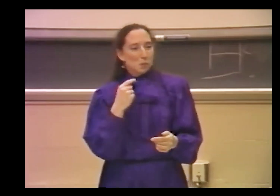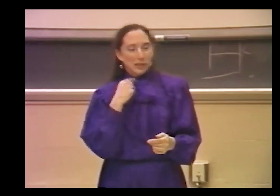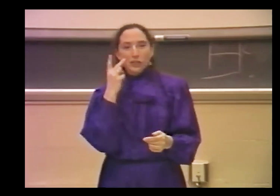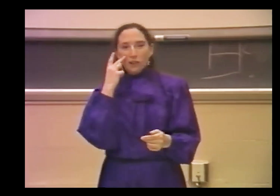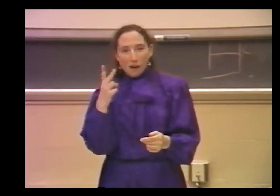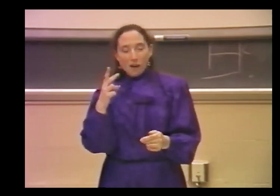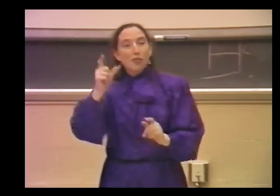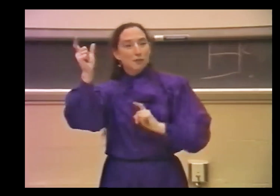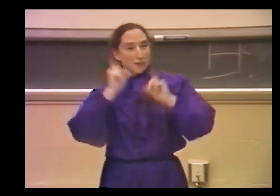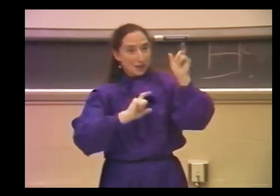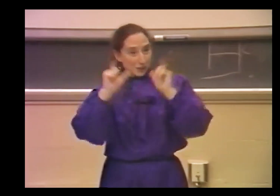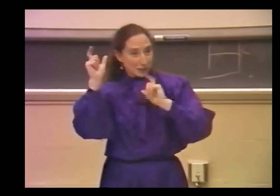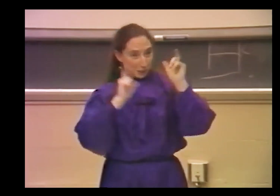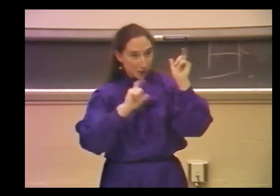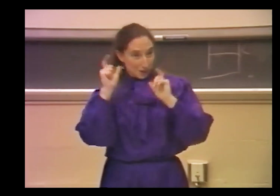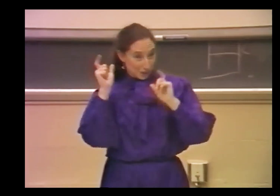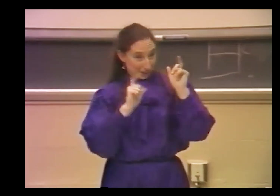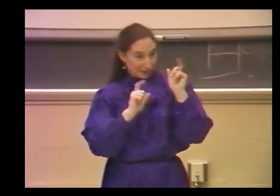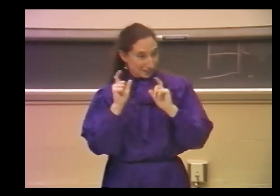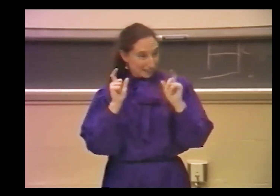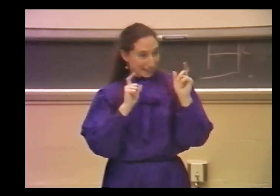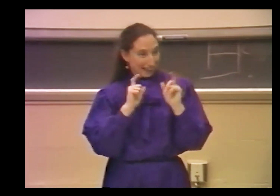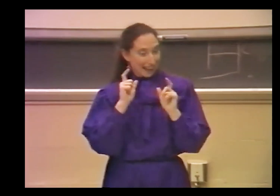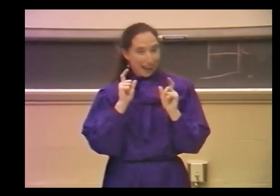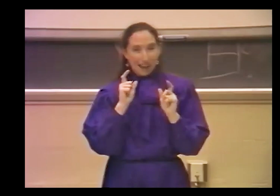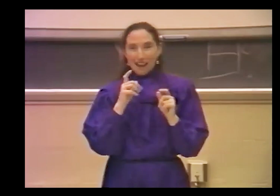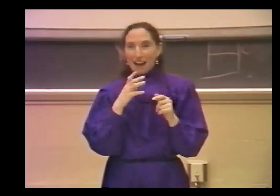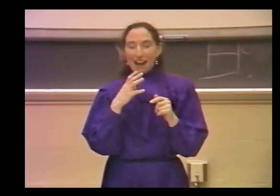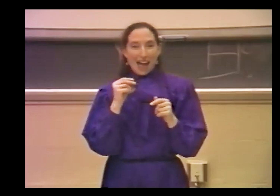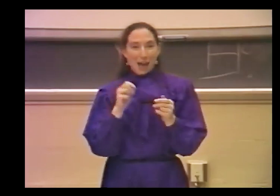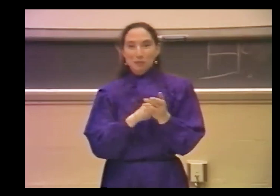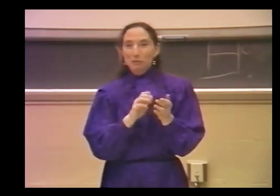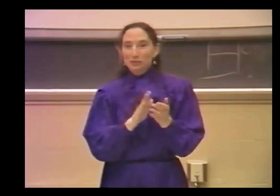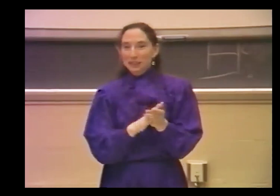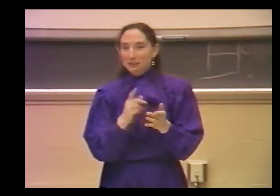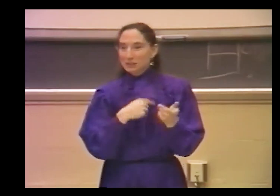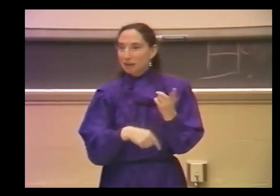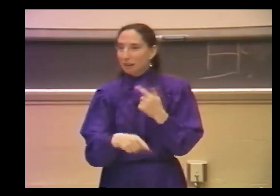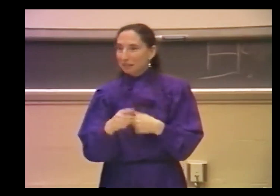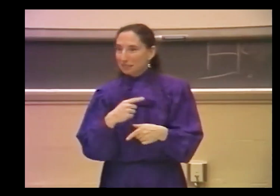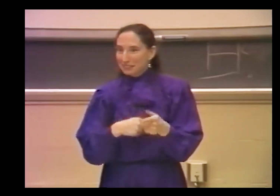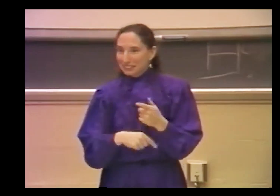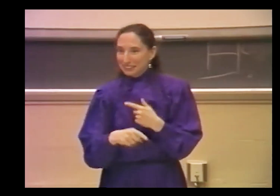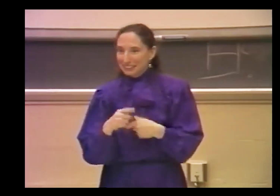We saw the facial expression and we wrote down the sign.